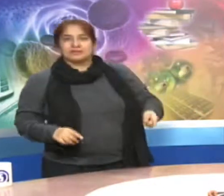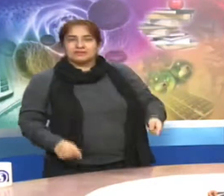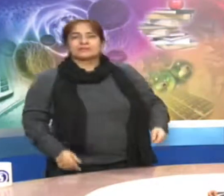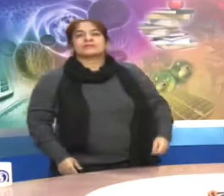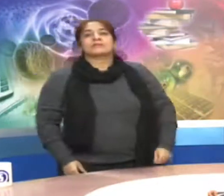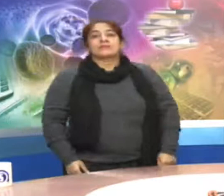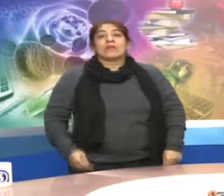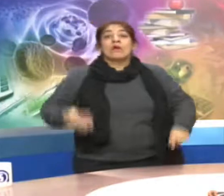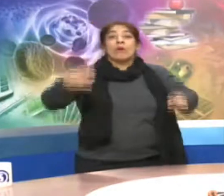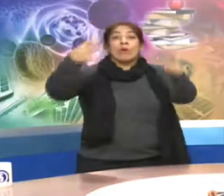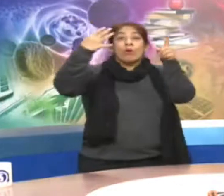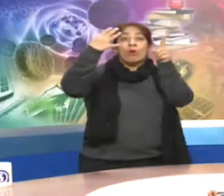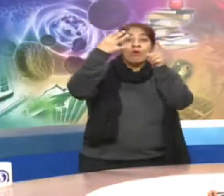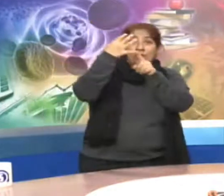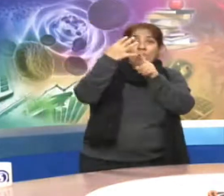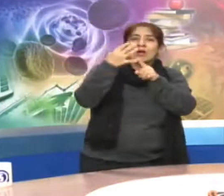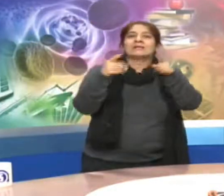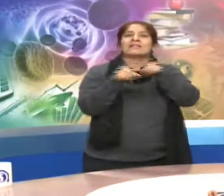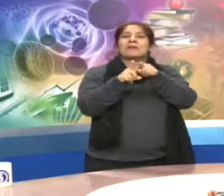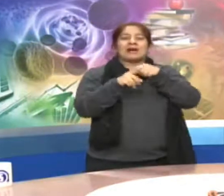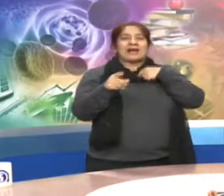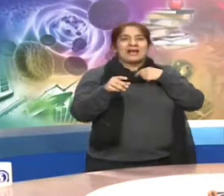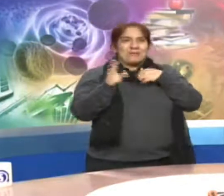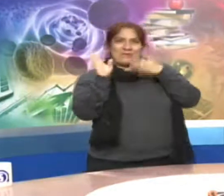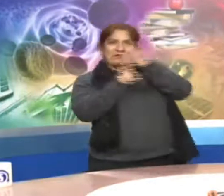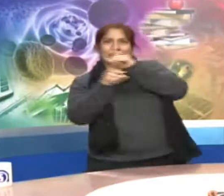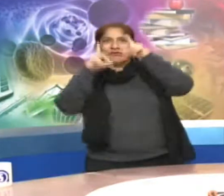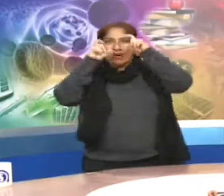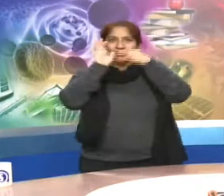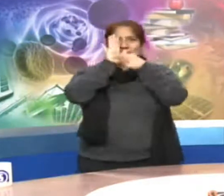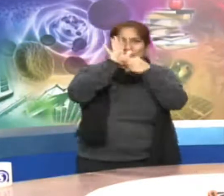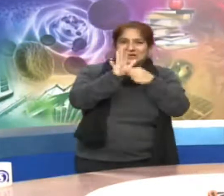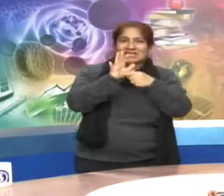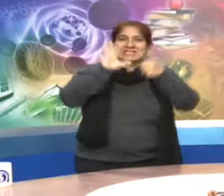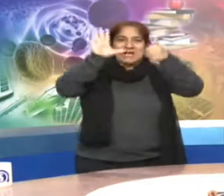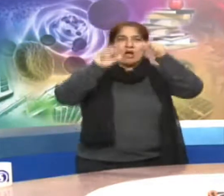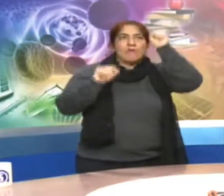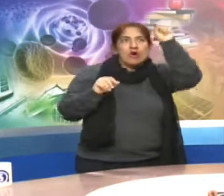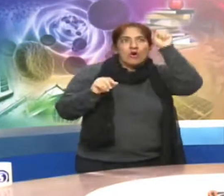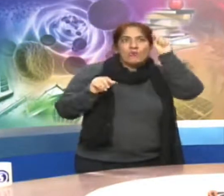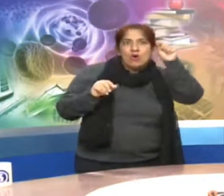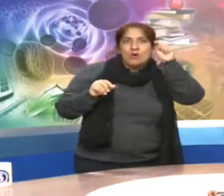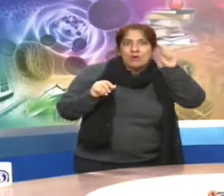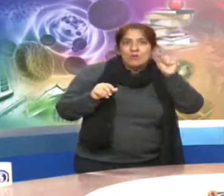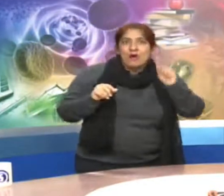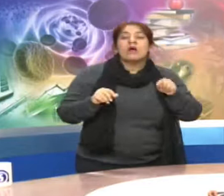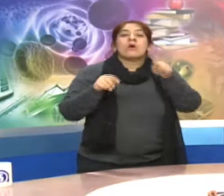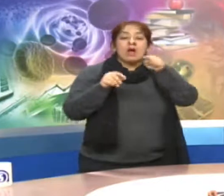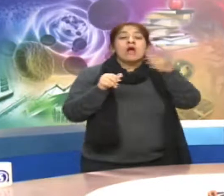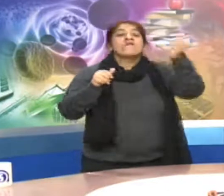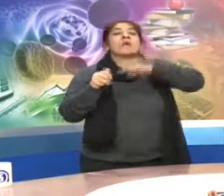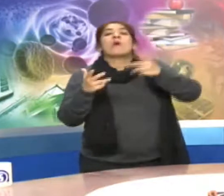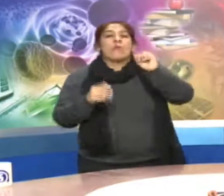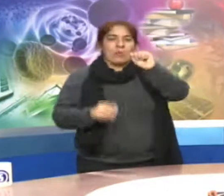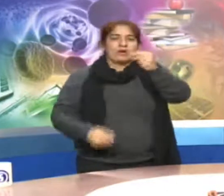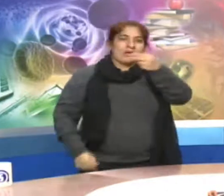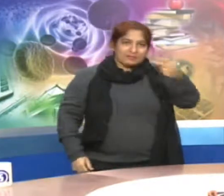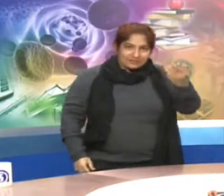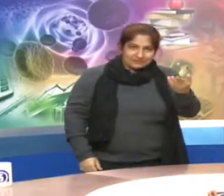Helps the consumers. Number 4 is provides recognition to 6 rights. The 6